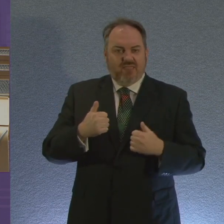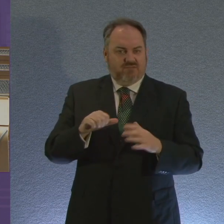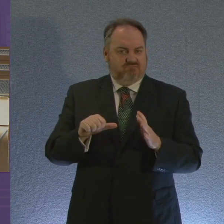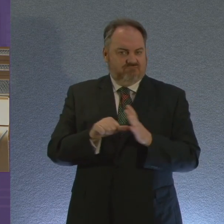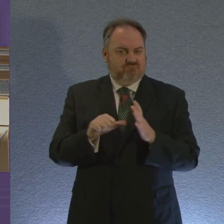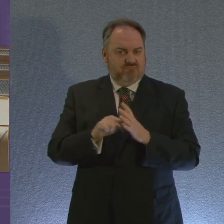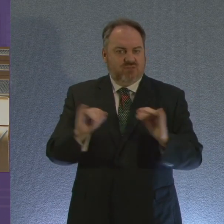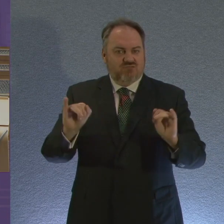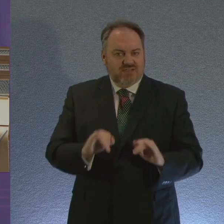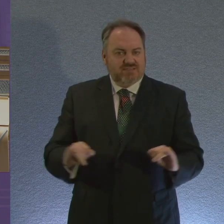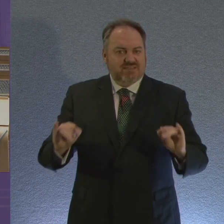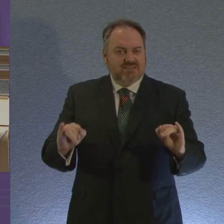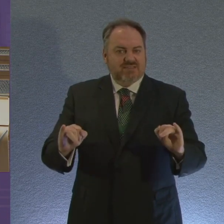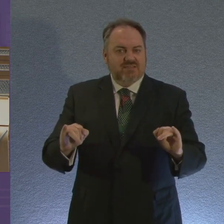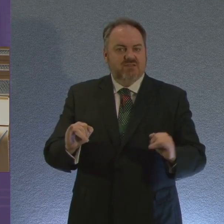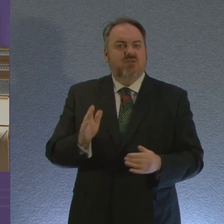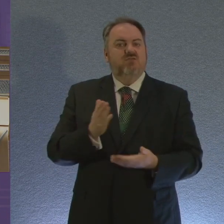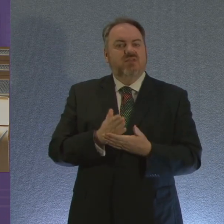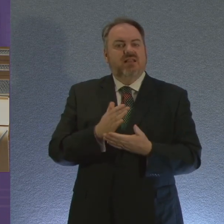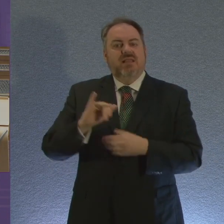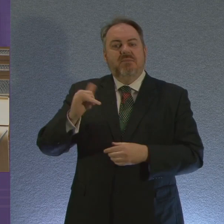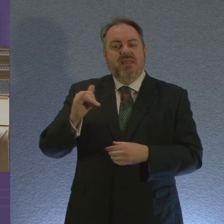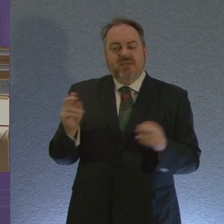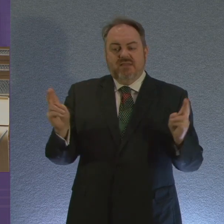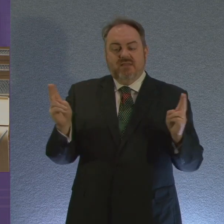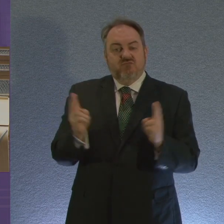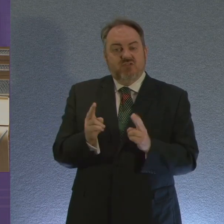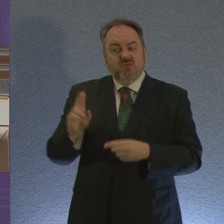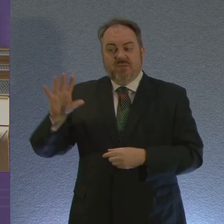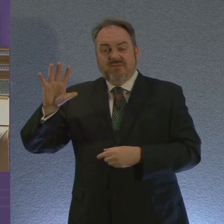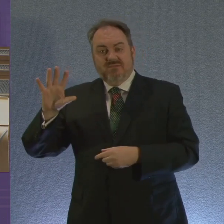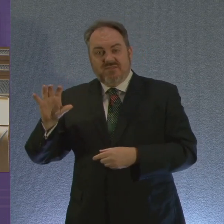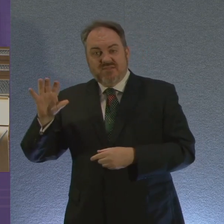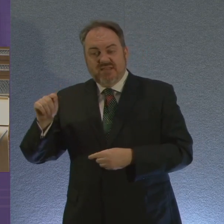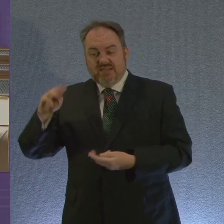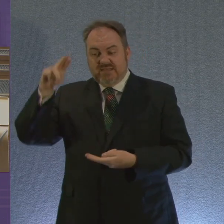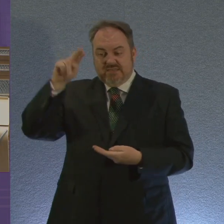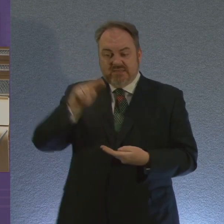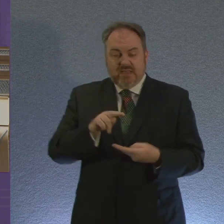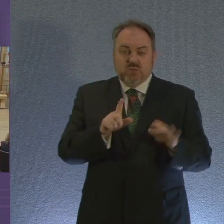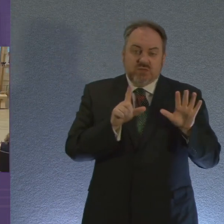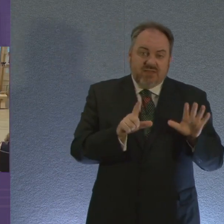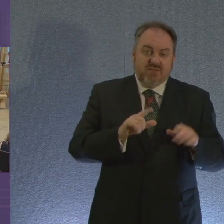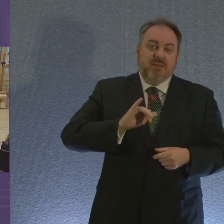for example, where they reduce the juries to 7, but we will work with the government to find a solution to this.